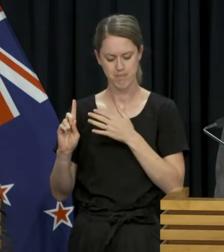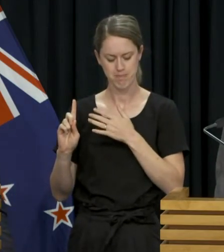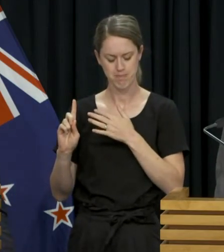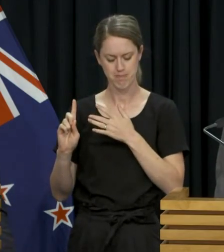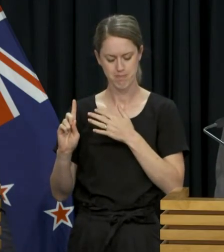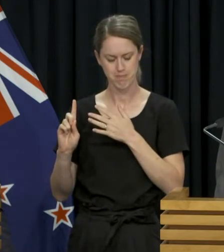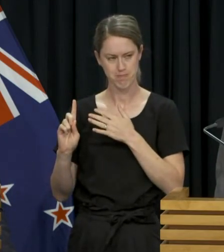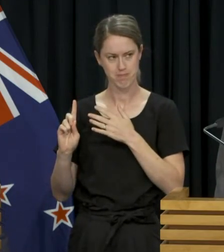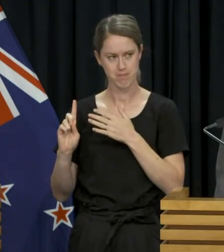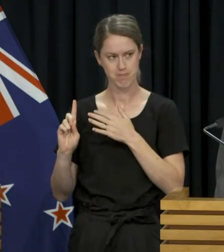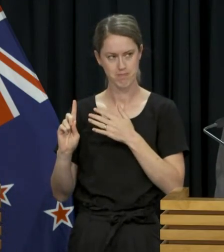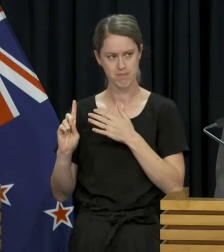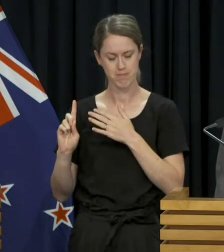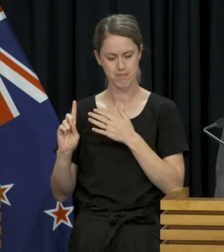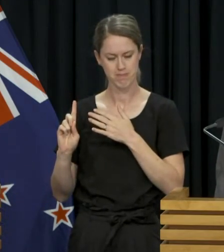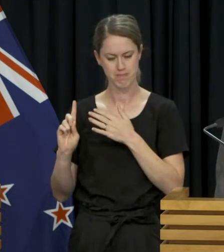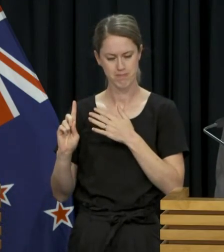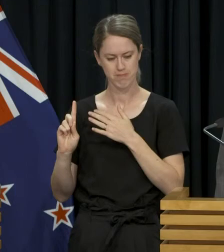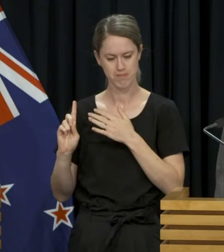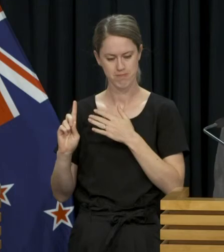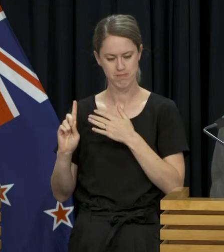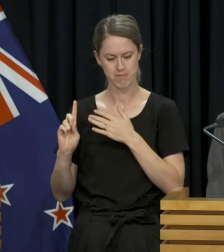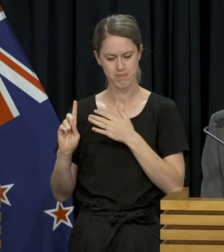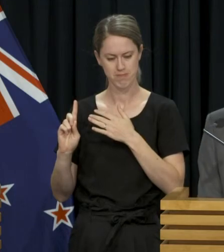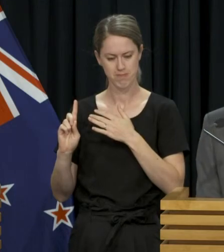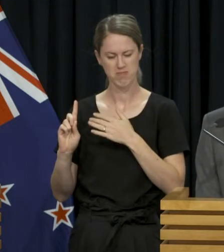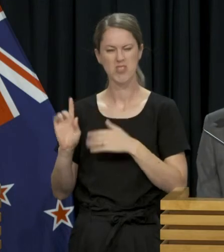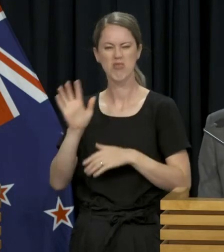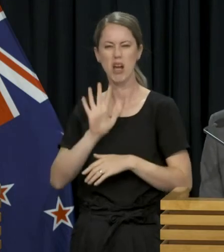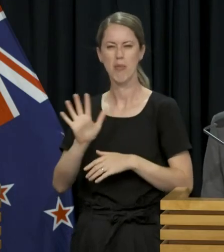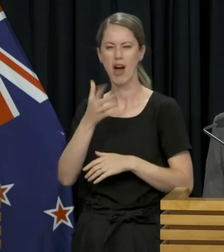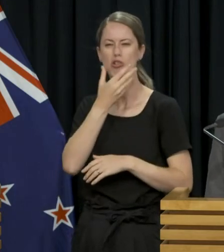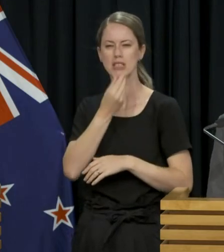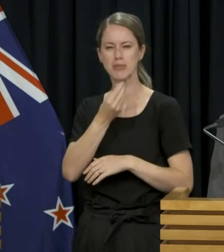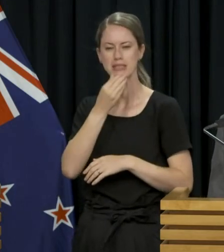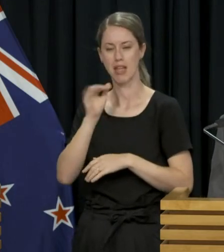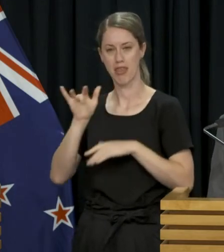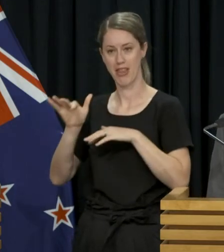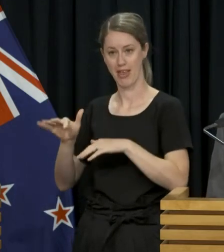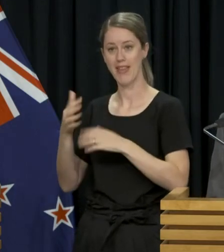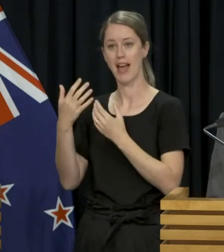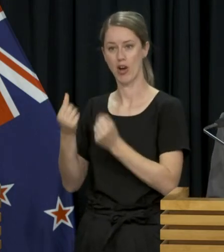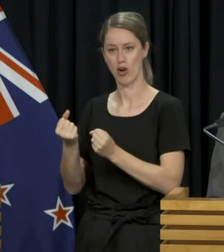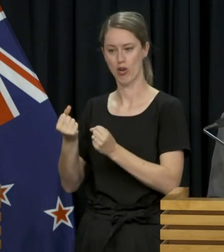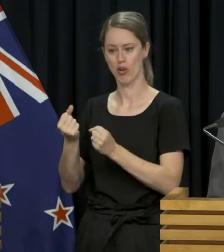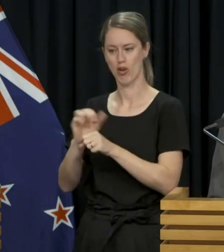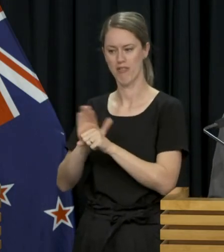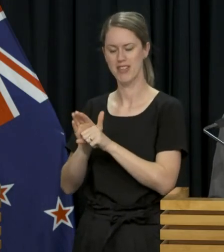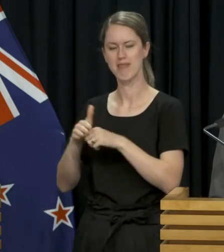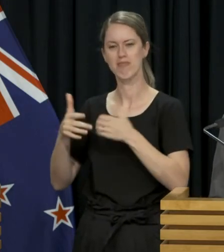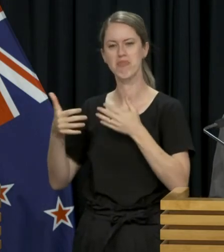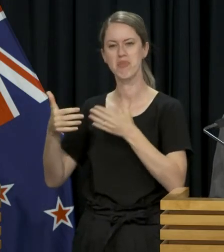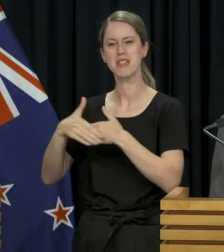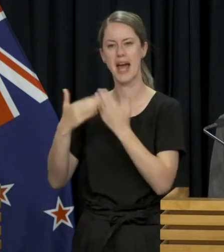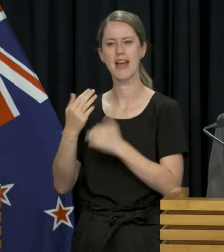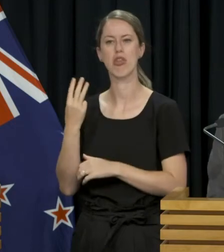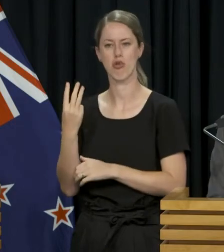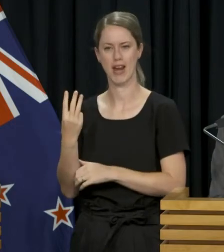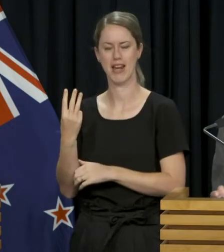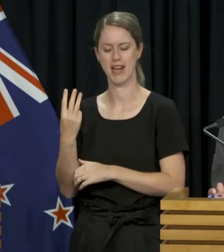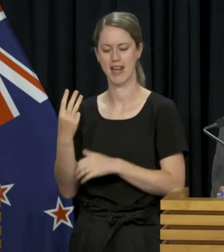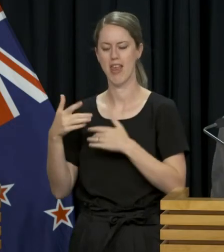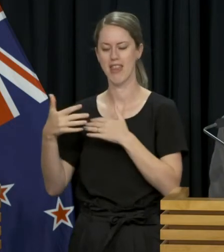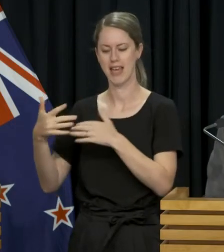in the MI facility around Christmas time, and they tested positive on about day 3 of their stay, and